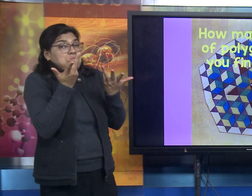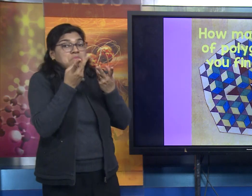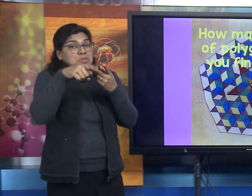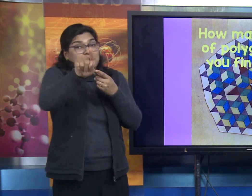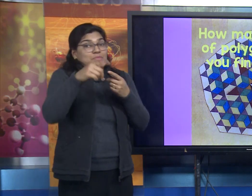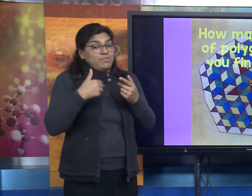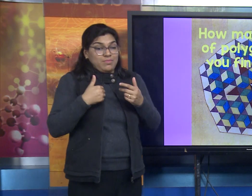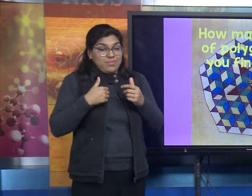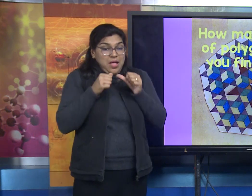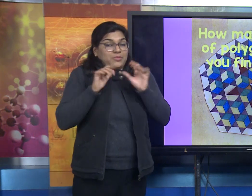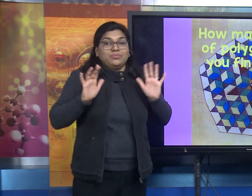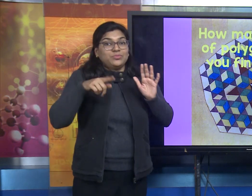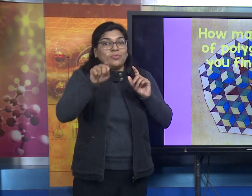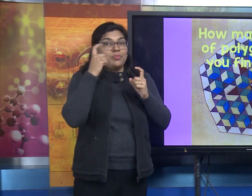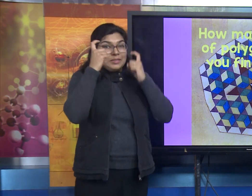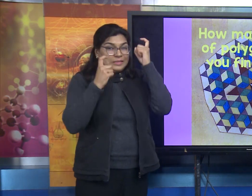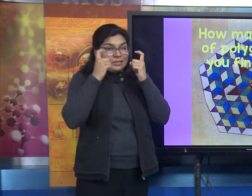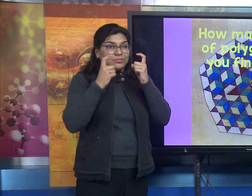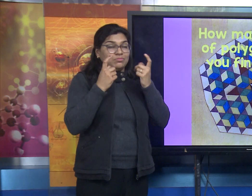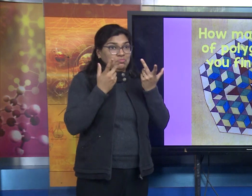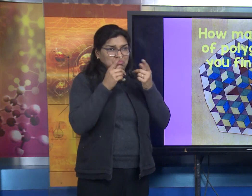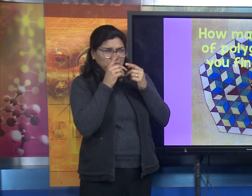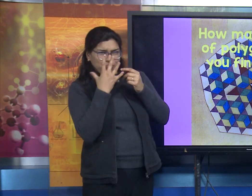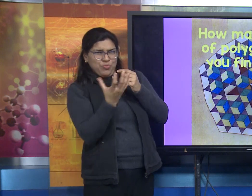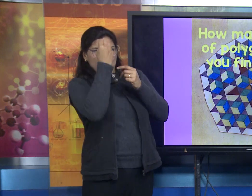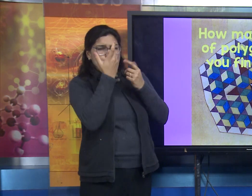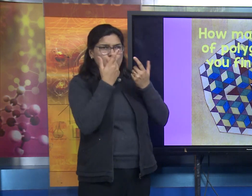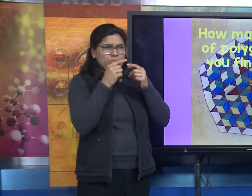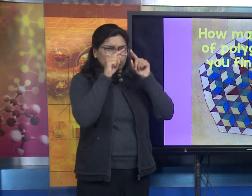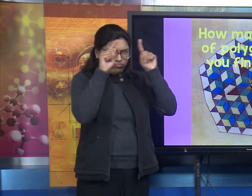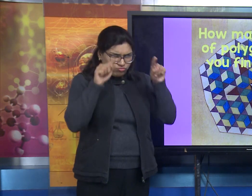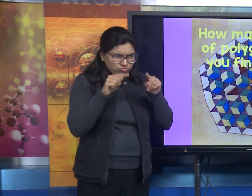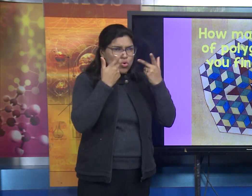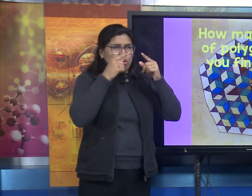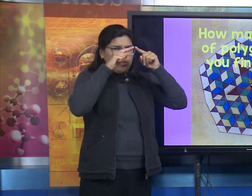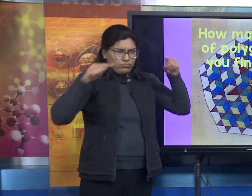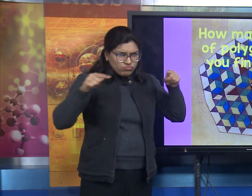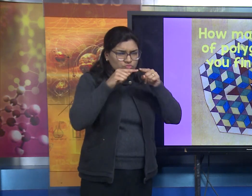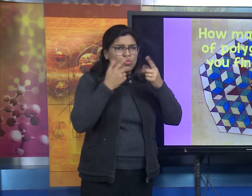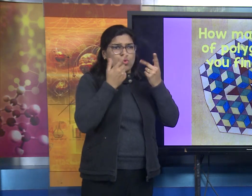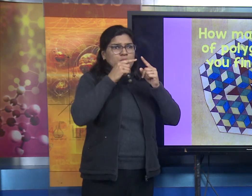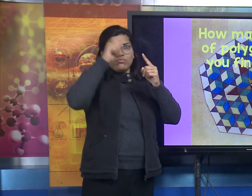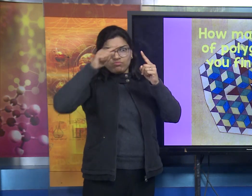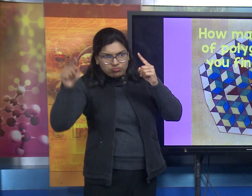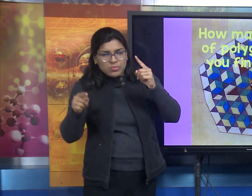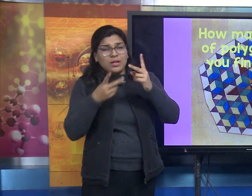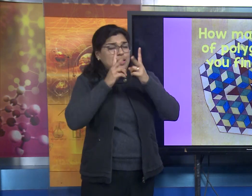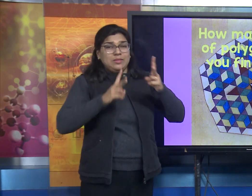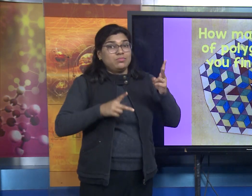This image also has many polygons. So I am not going to answer. You yourself have to find whether they are